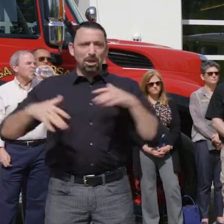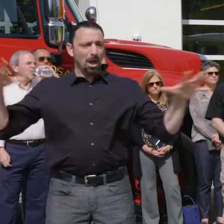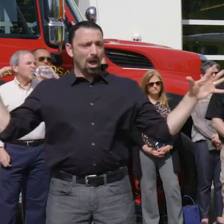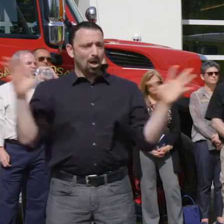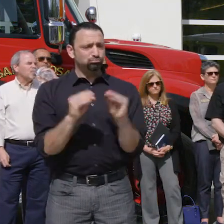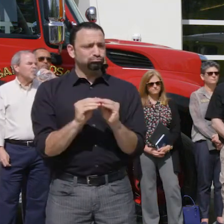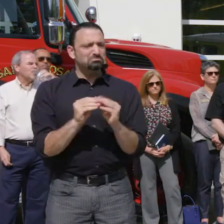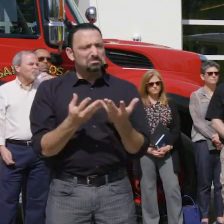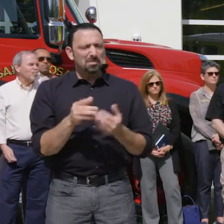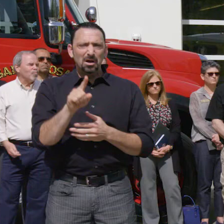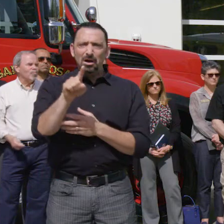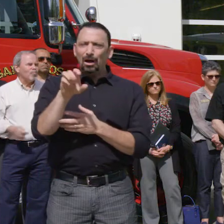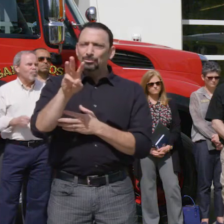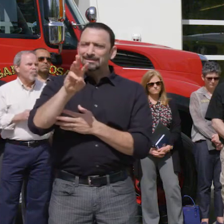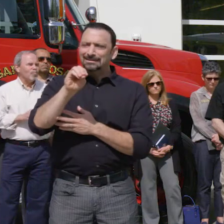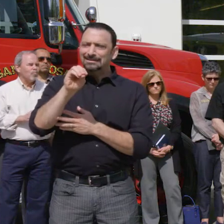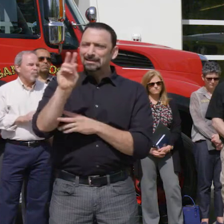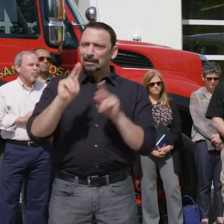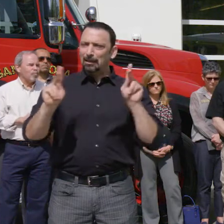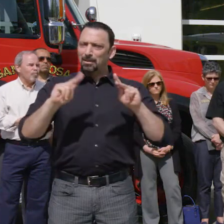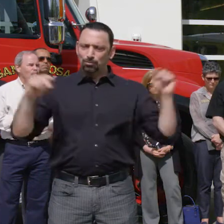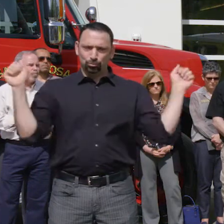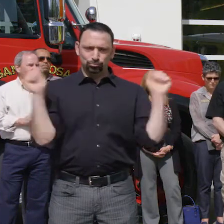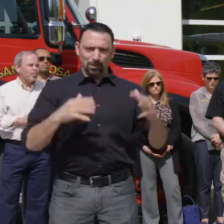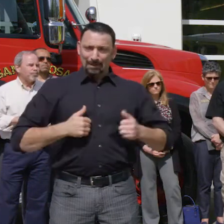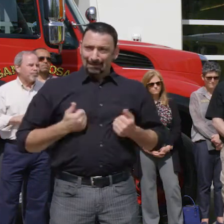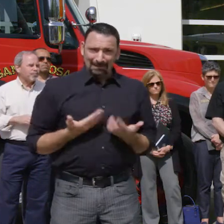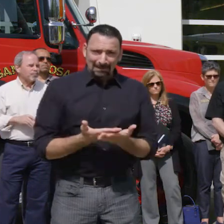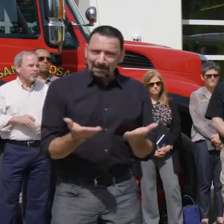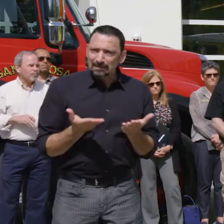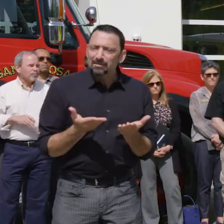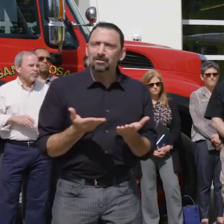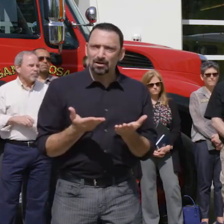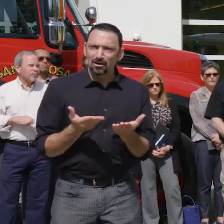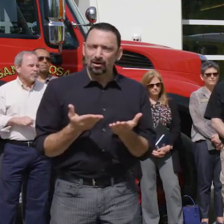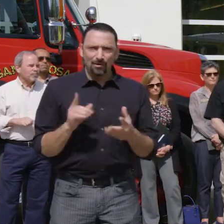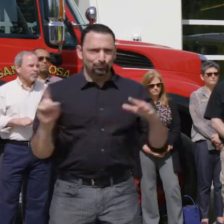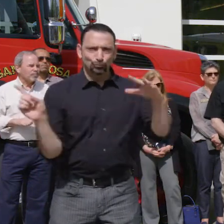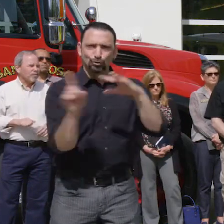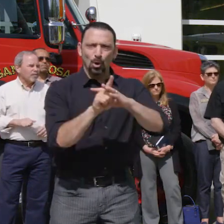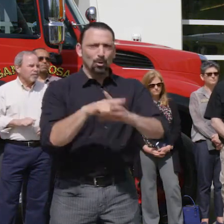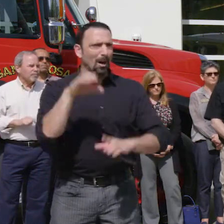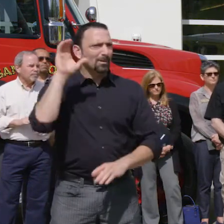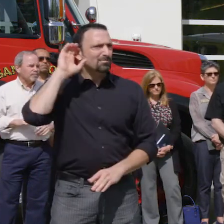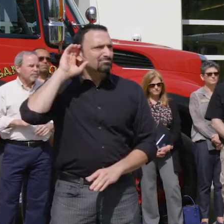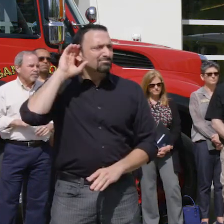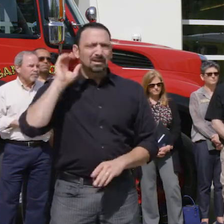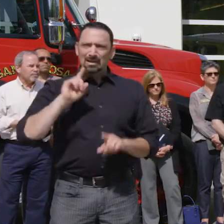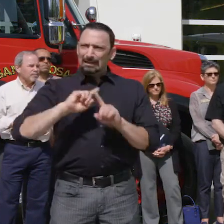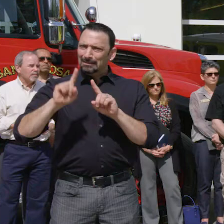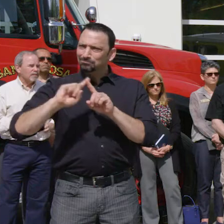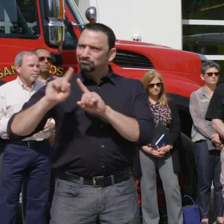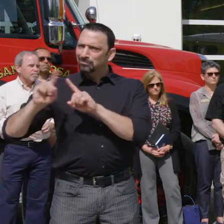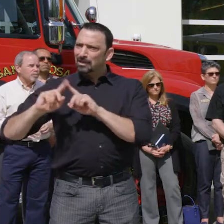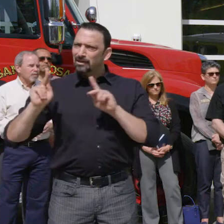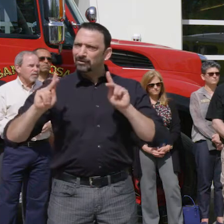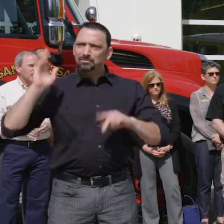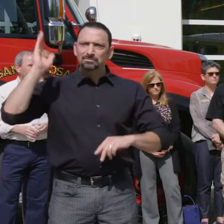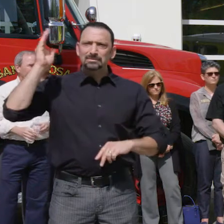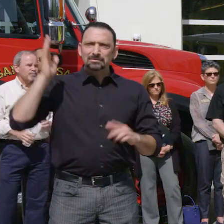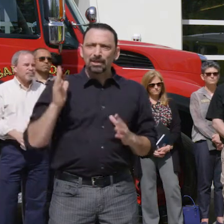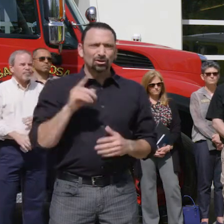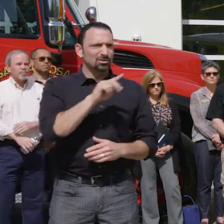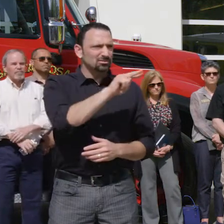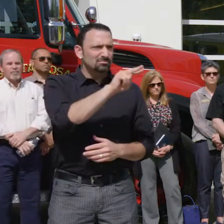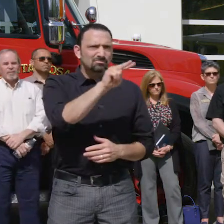160 residents who showed up. And they, out of listening to all the speakers, when